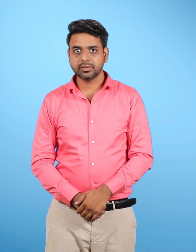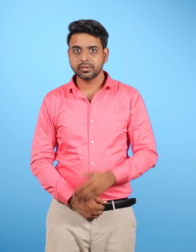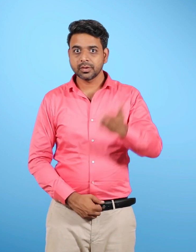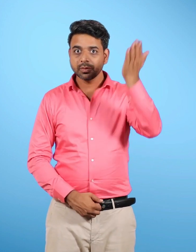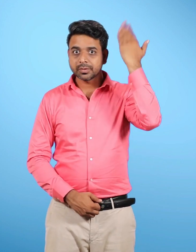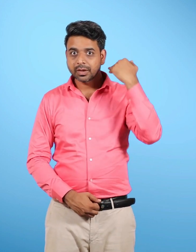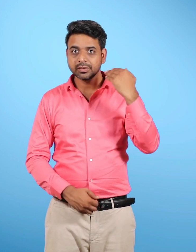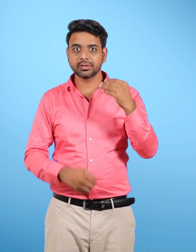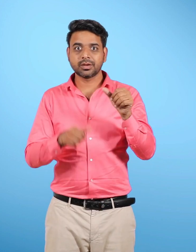In activity 2,